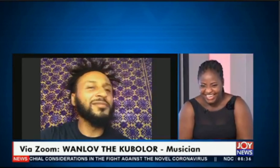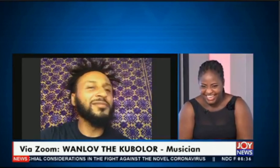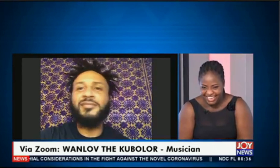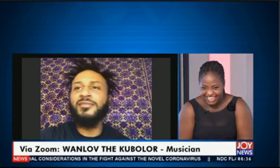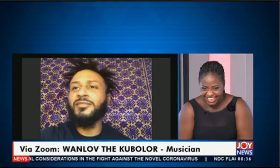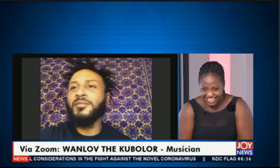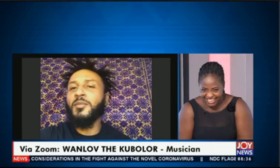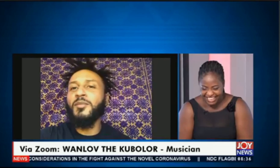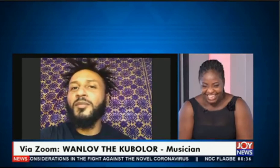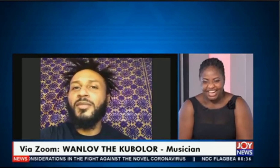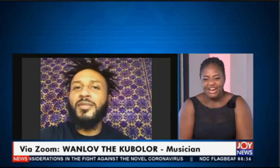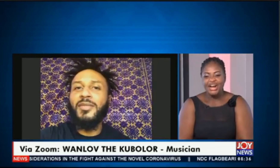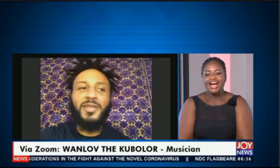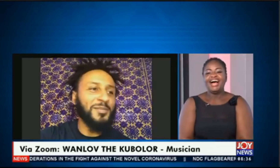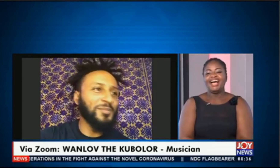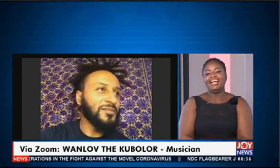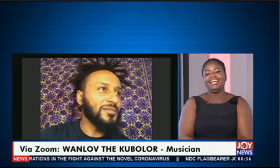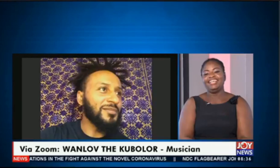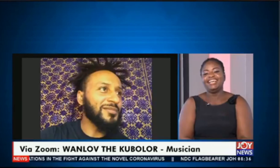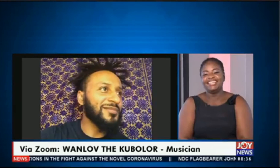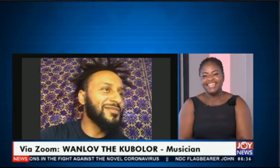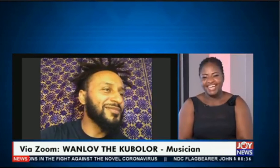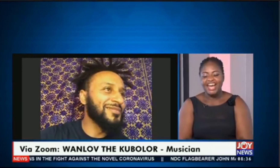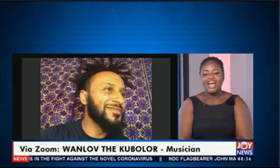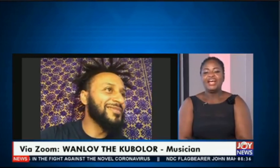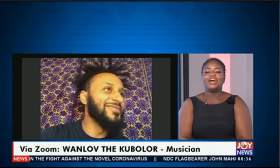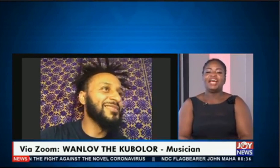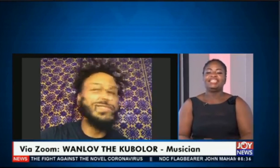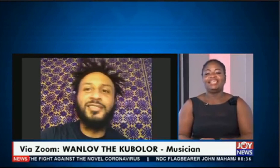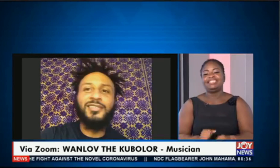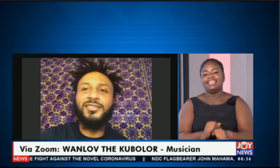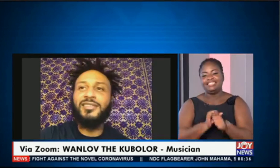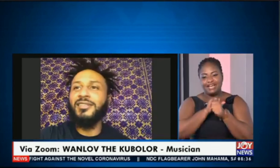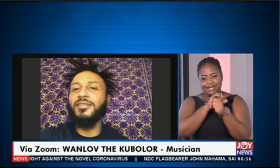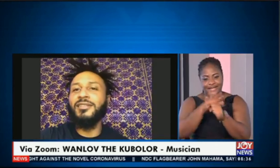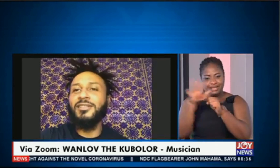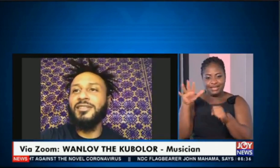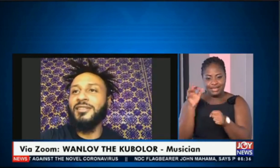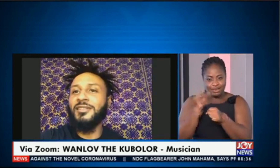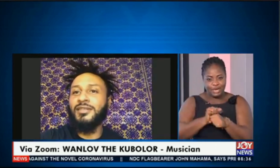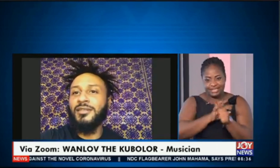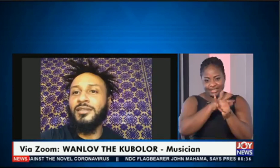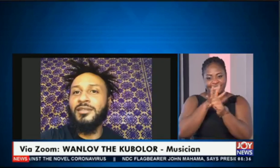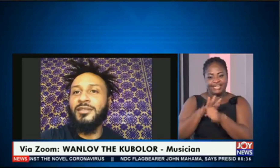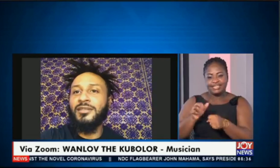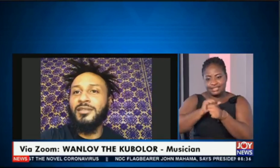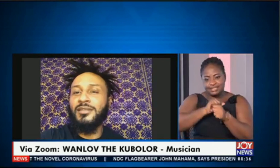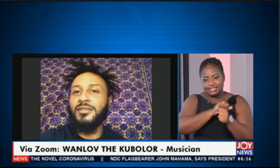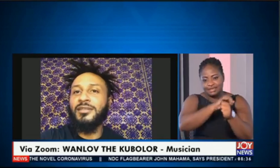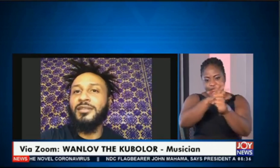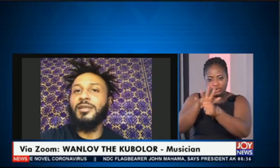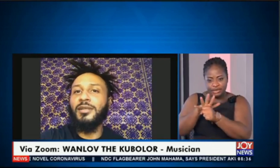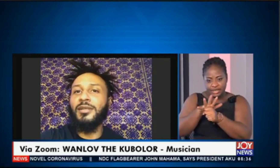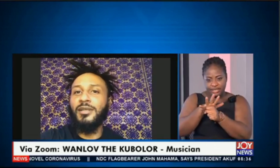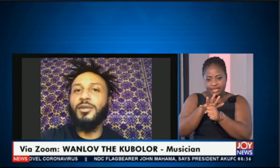Okay, so how did you learn the word corona? No, it's an international word. This is the